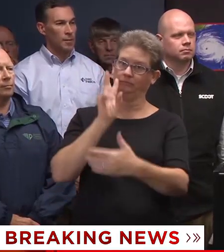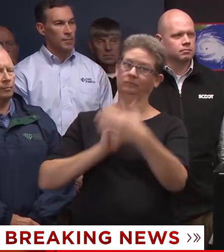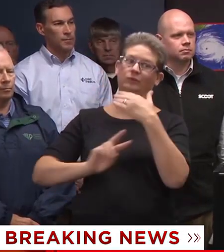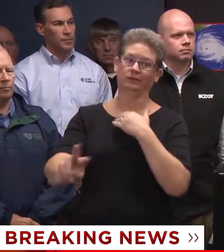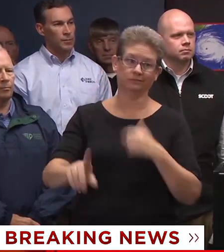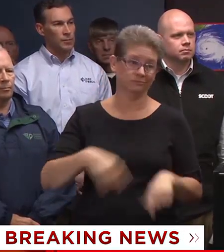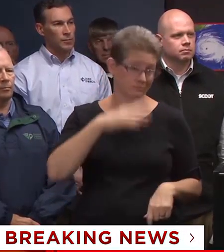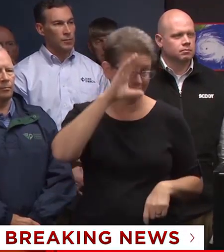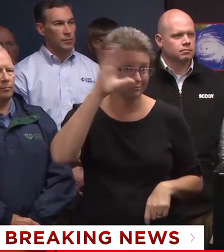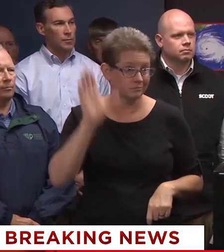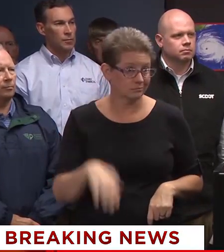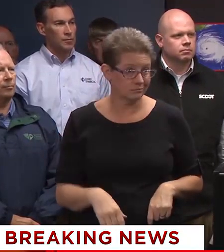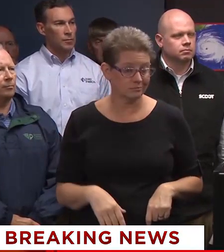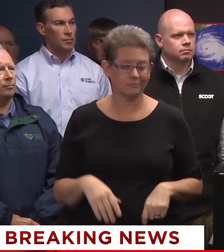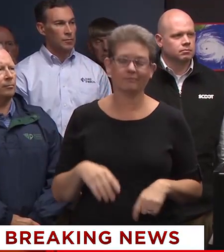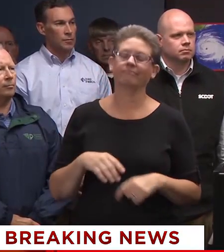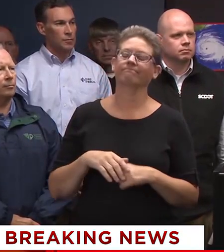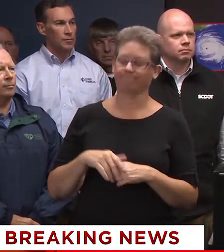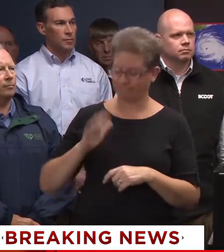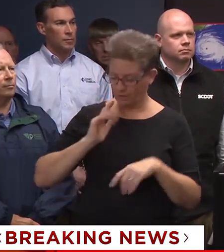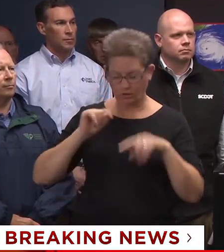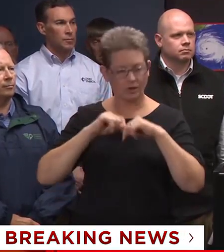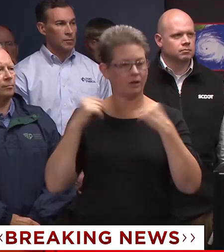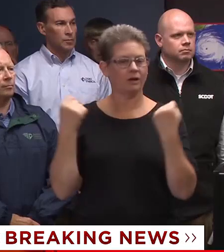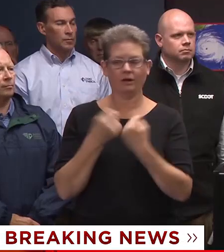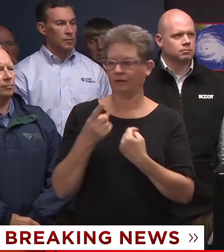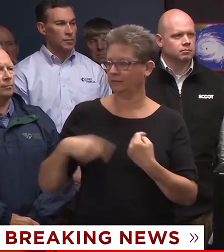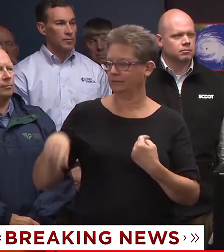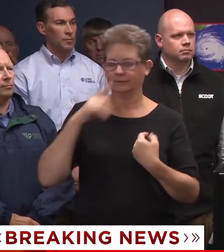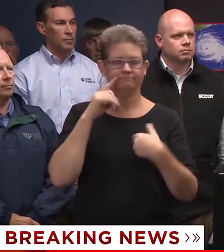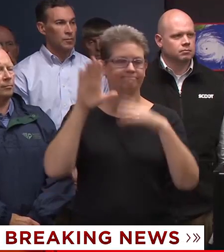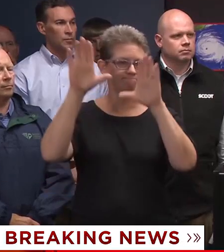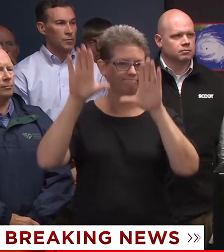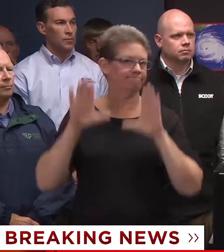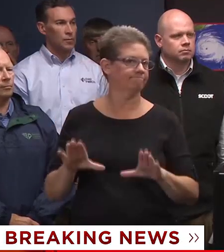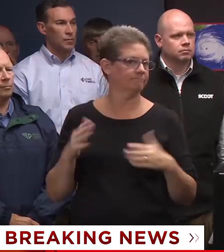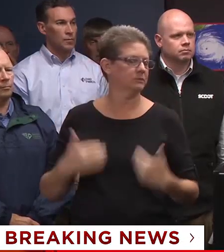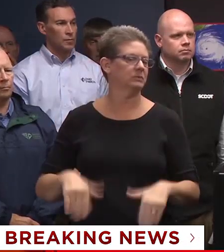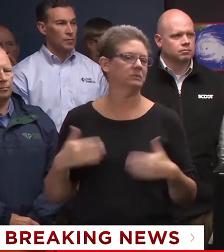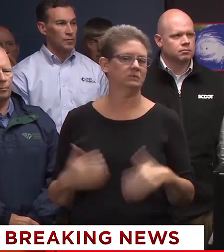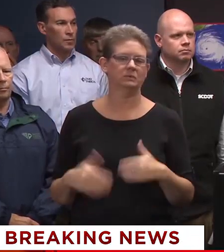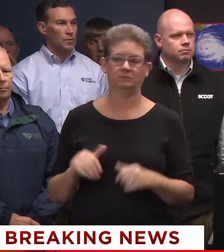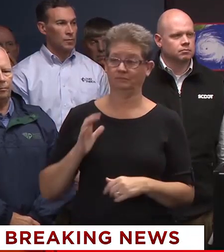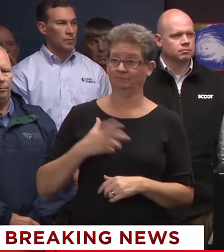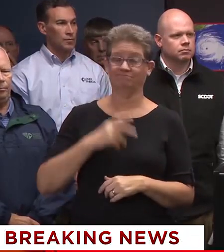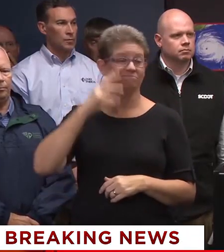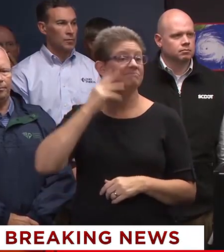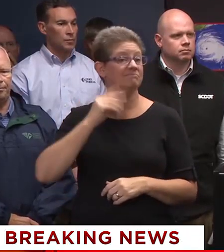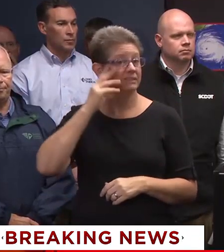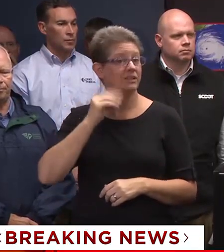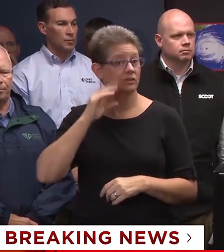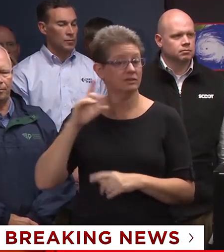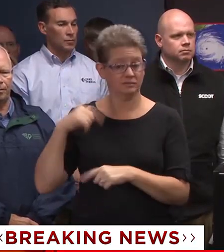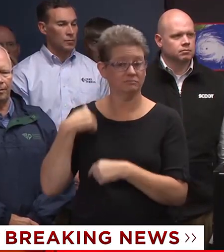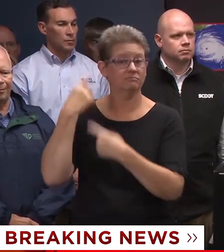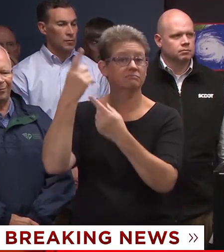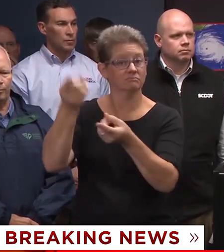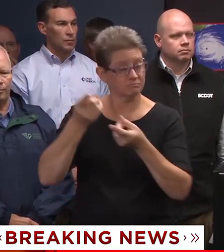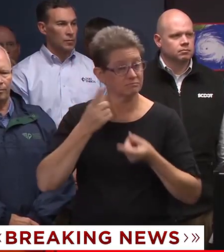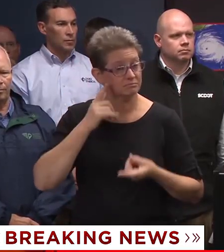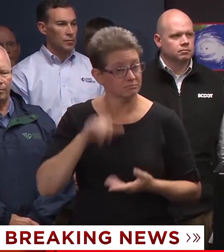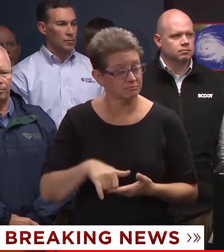know, but our team is excellent. We've had a lot of experience in these things,